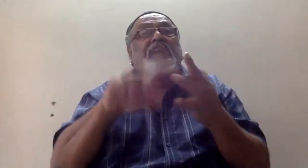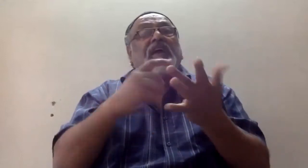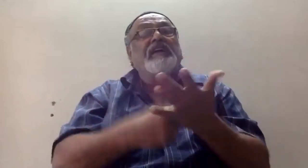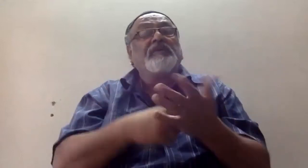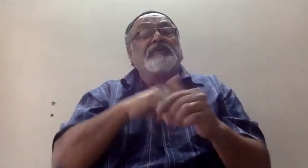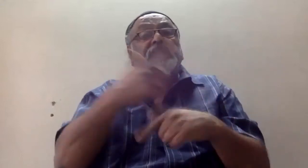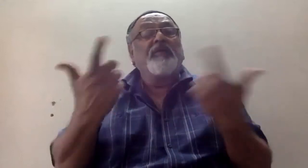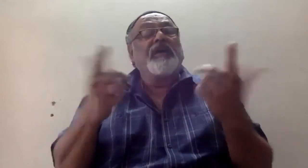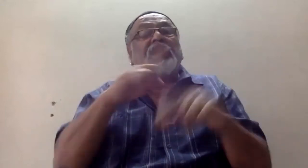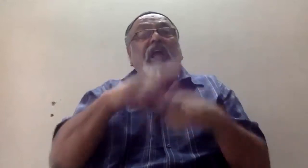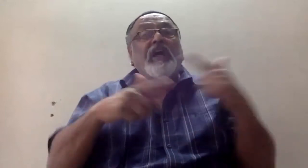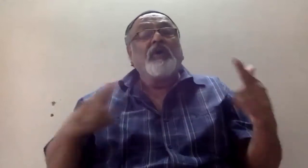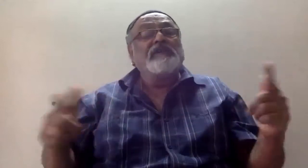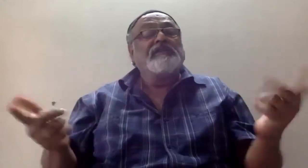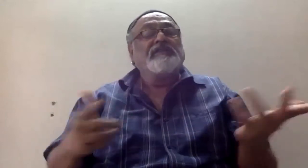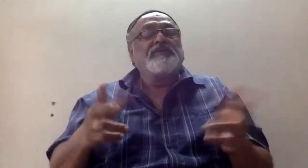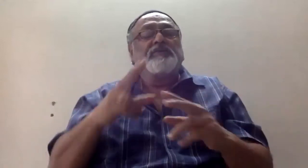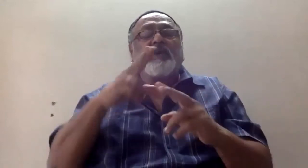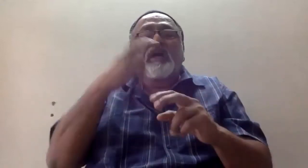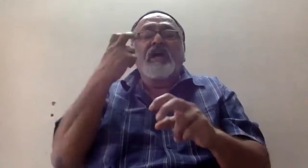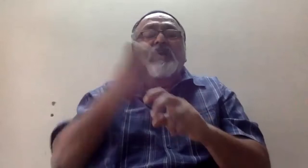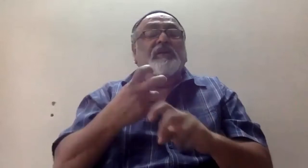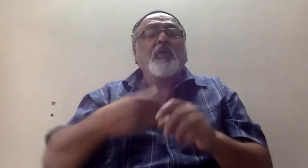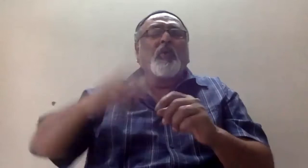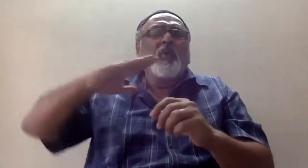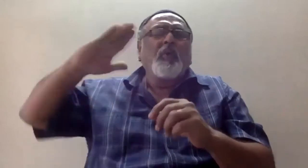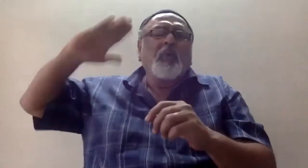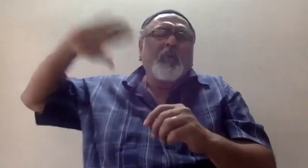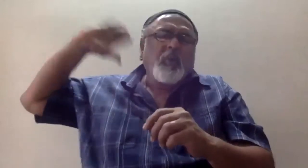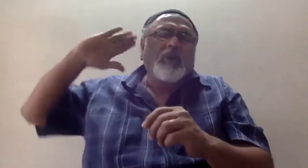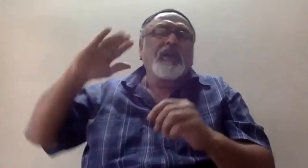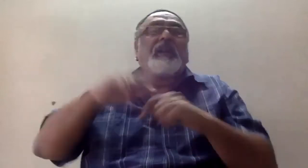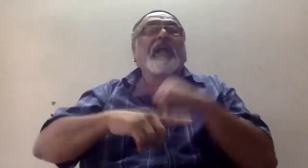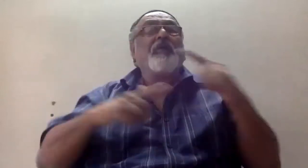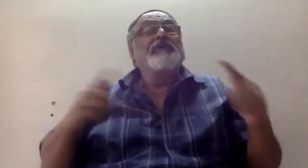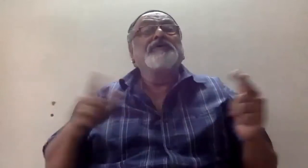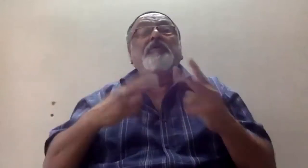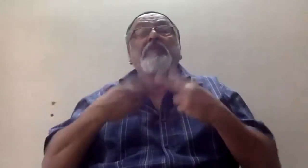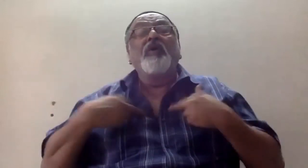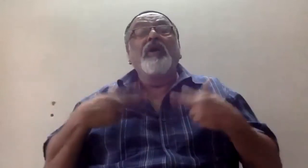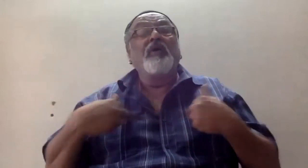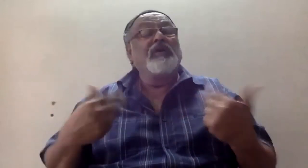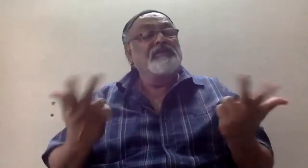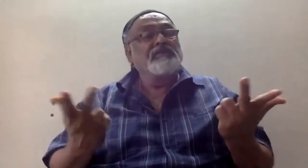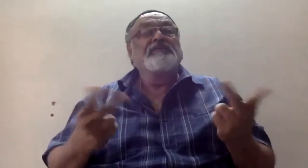archaic language. Even best good lawyers who have studied law would not understand that. It